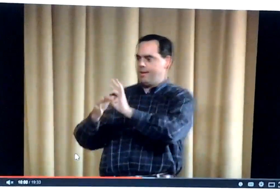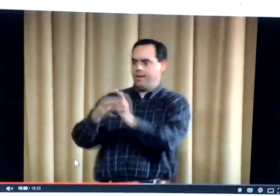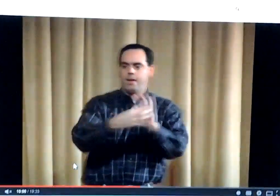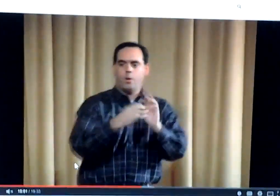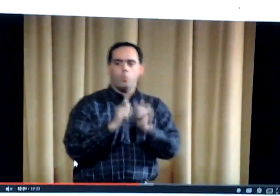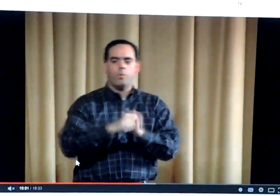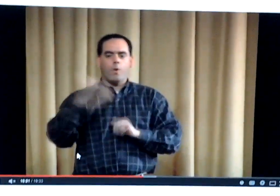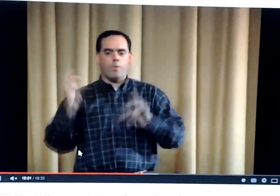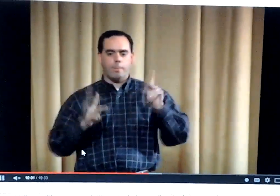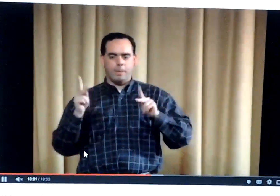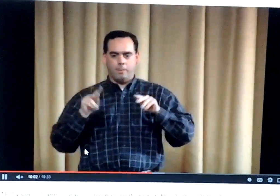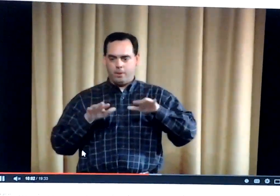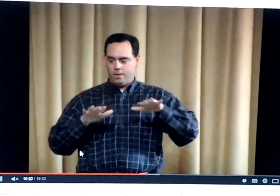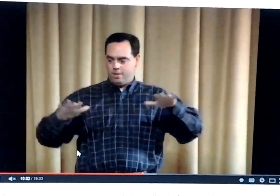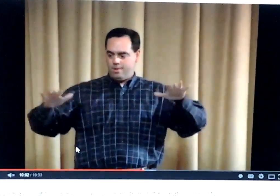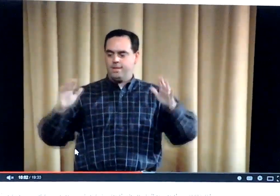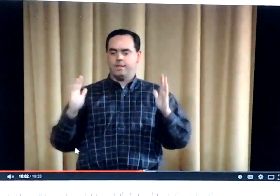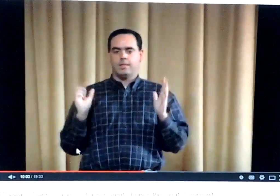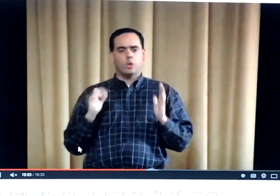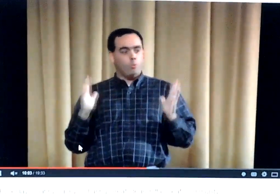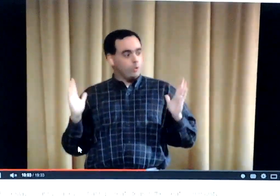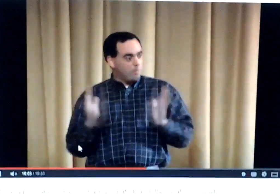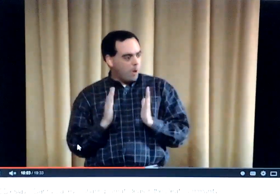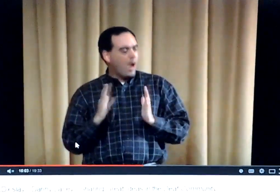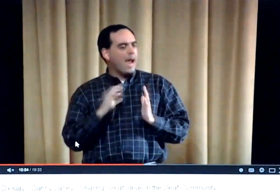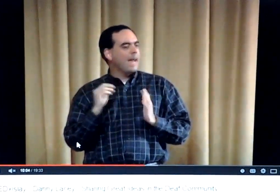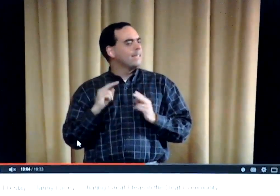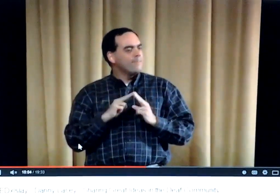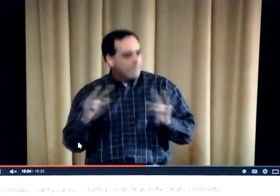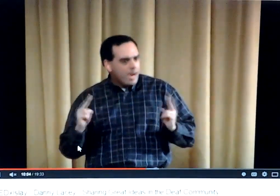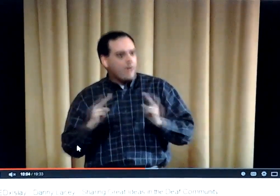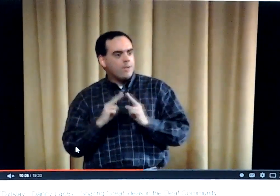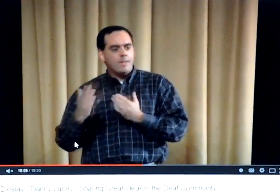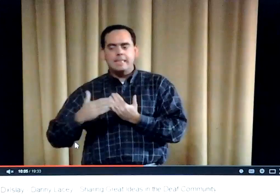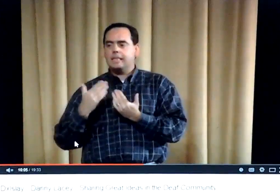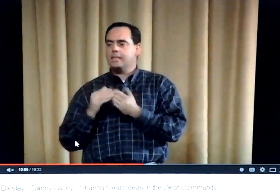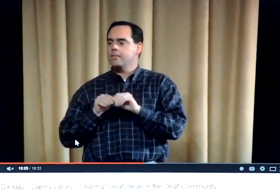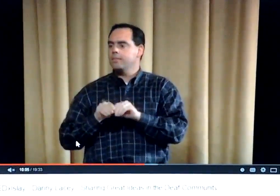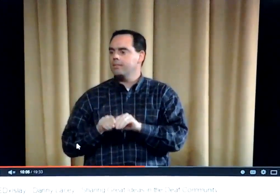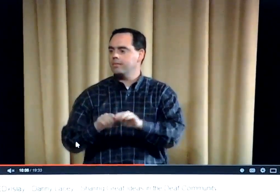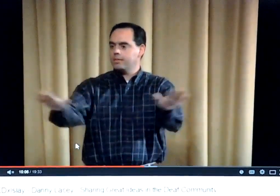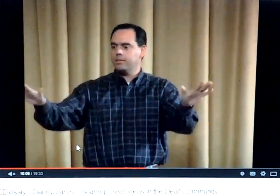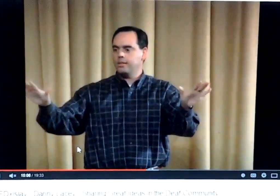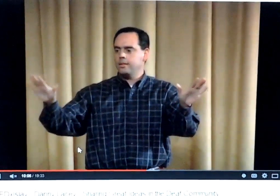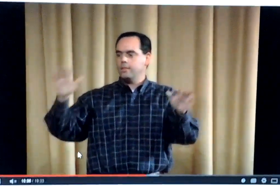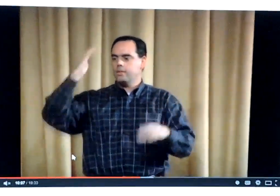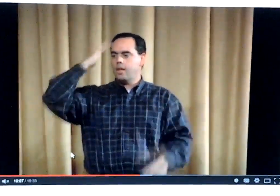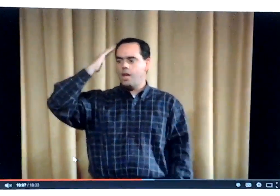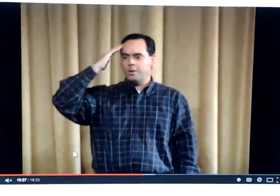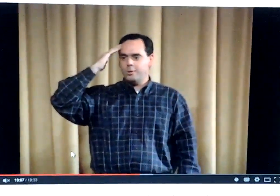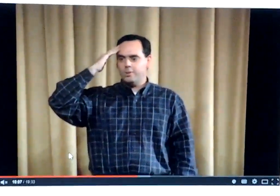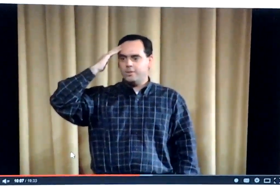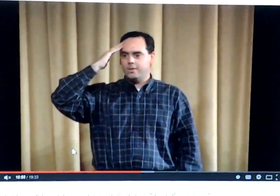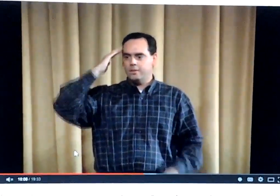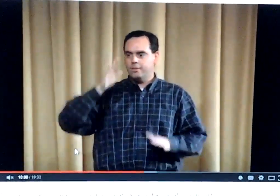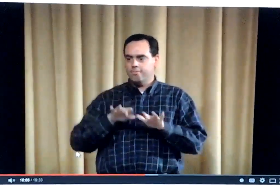world. How many, in our busy lives, in our busy lives, we come across people that, oh, you know